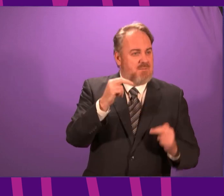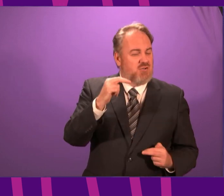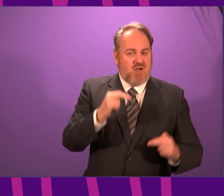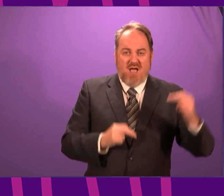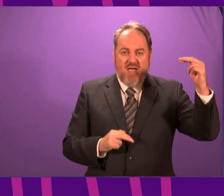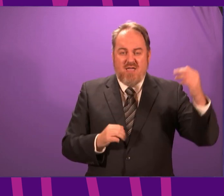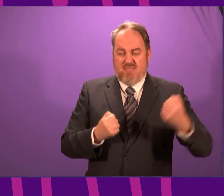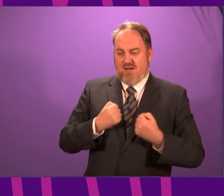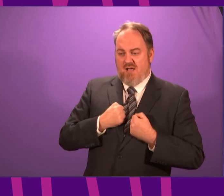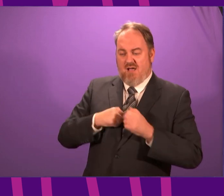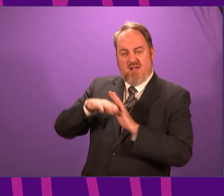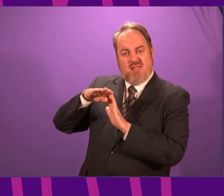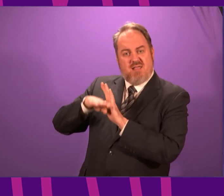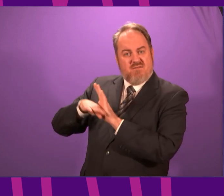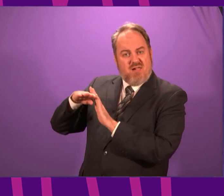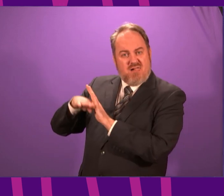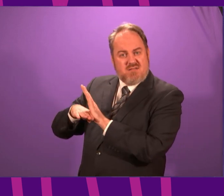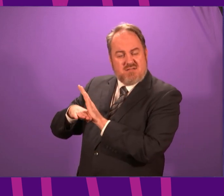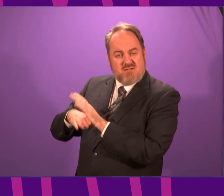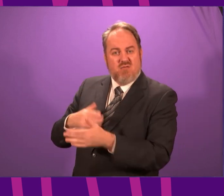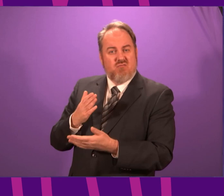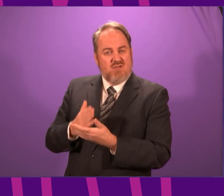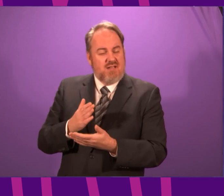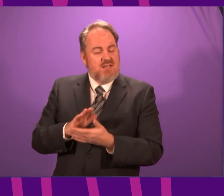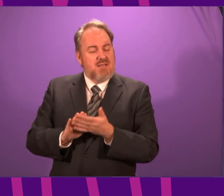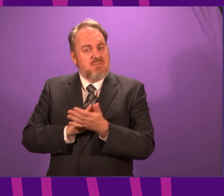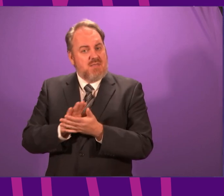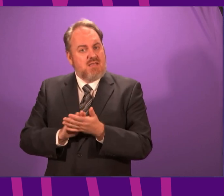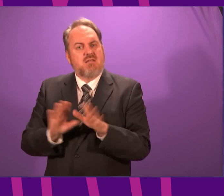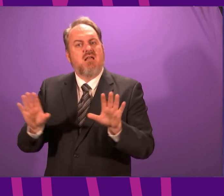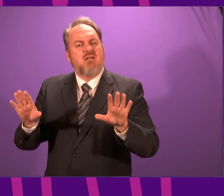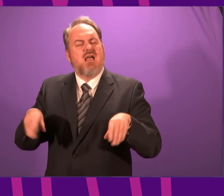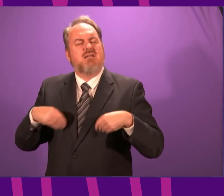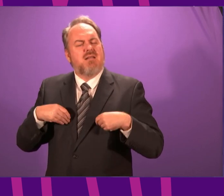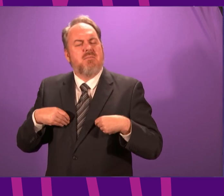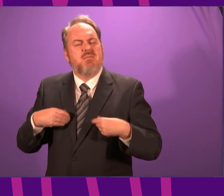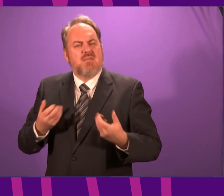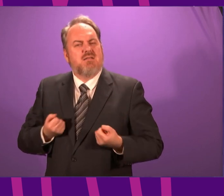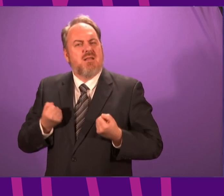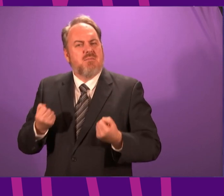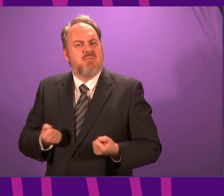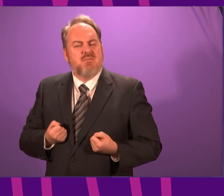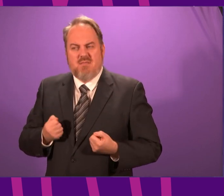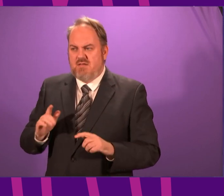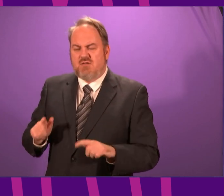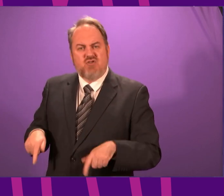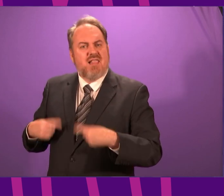Ayrshire 239 per 100,000. I also accept the challenge that there will be